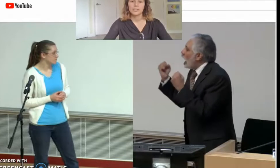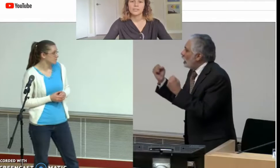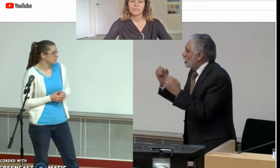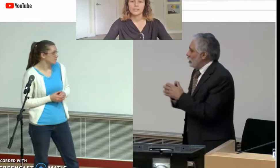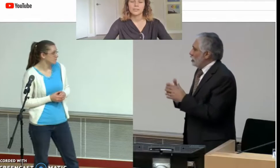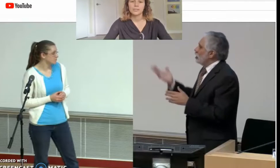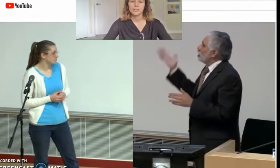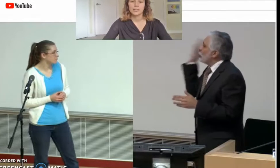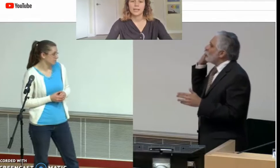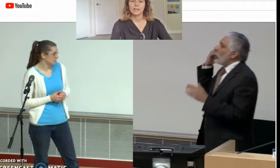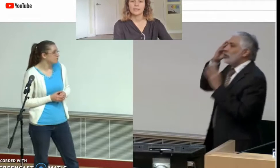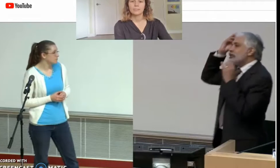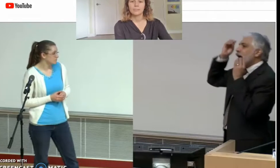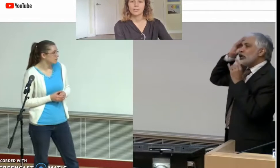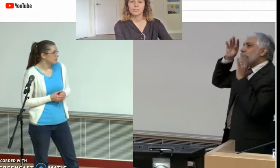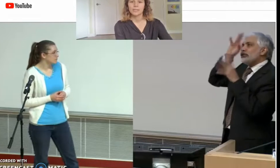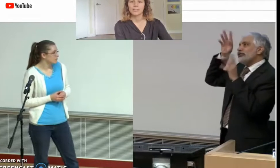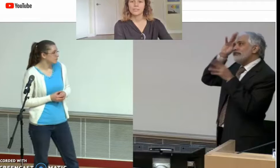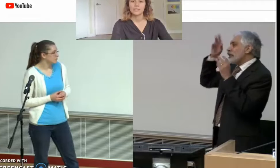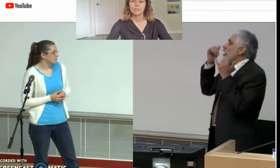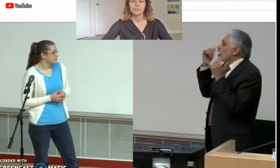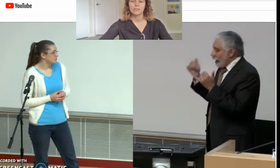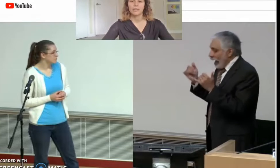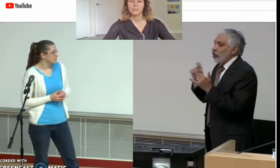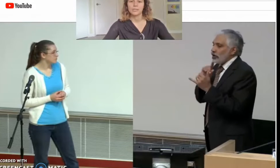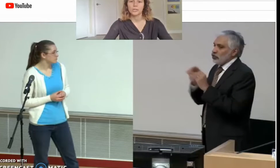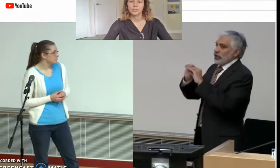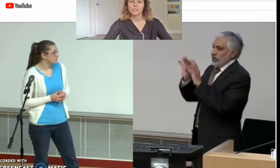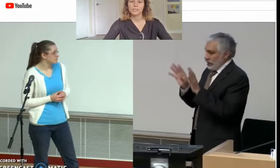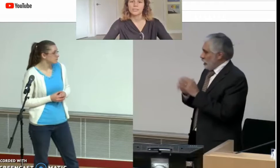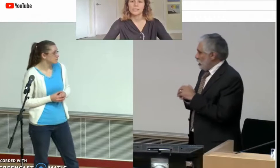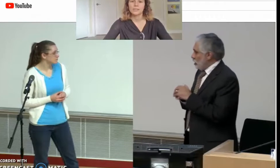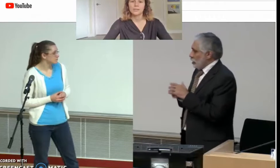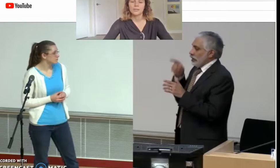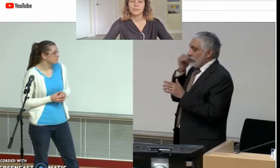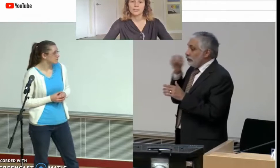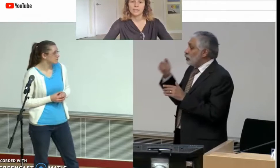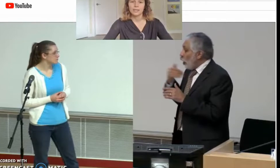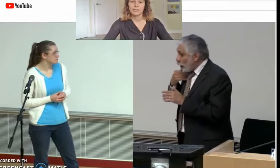because children like that, adults like that, are still developing strong skills in that